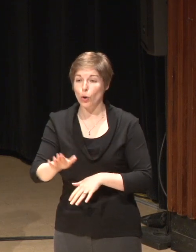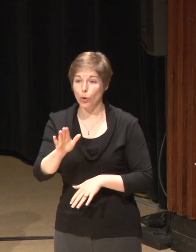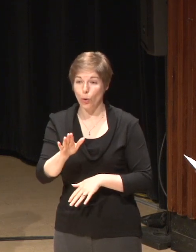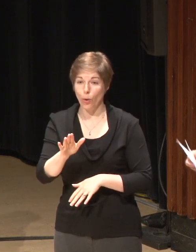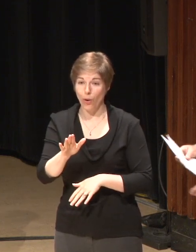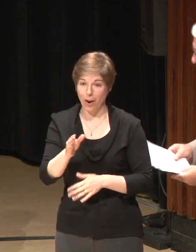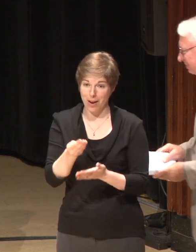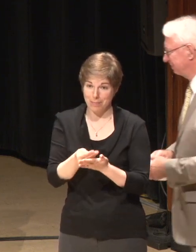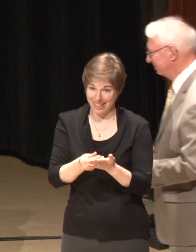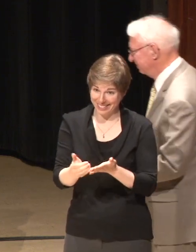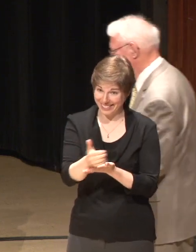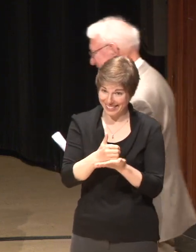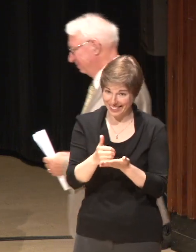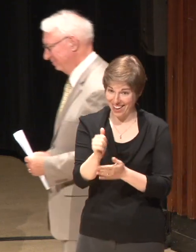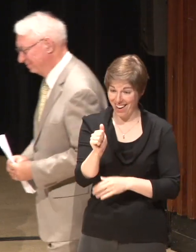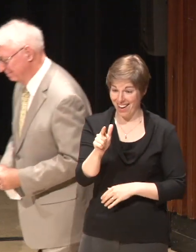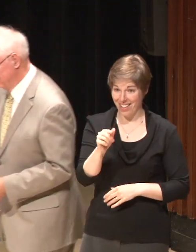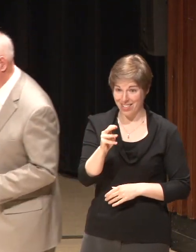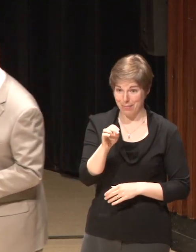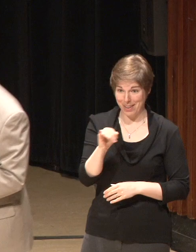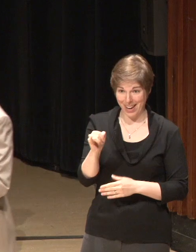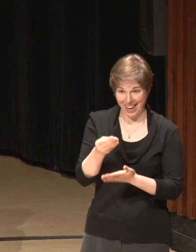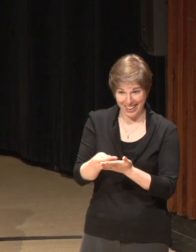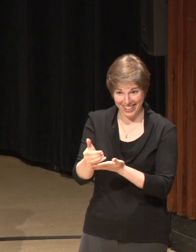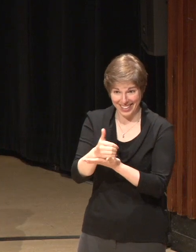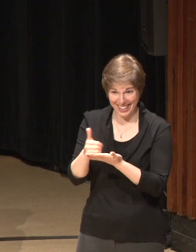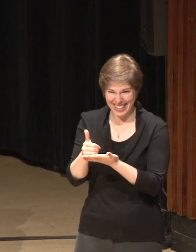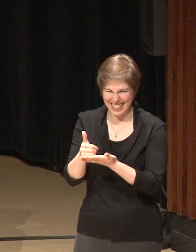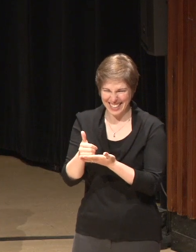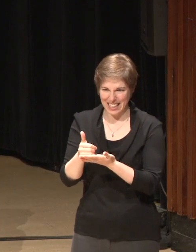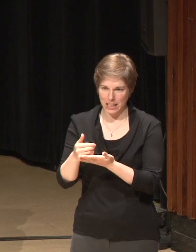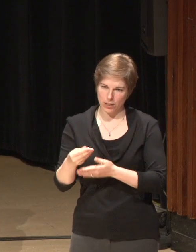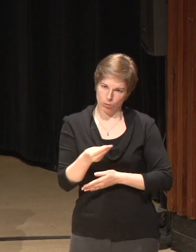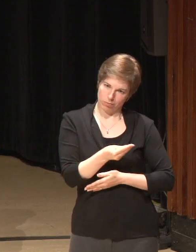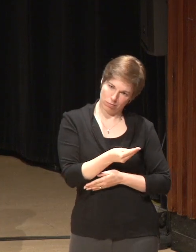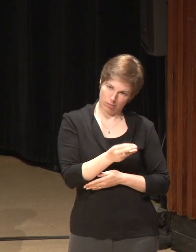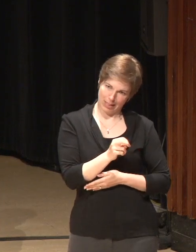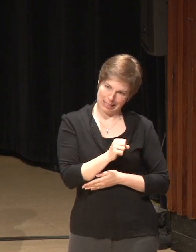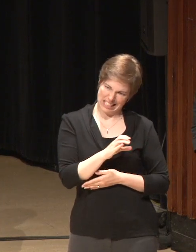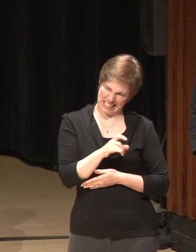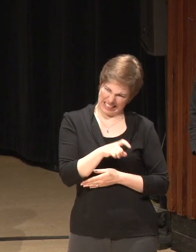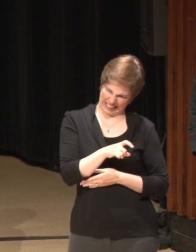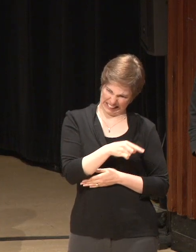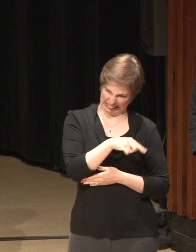luck.